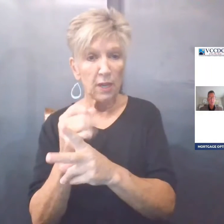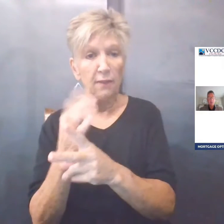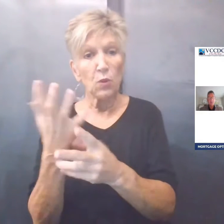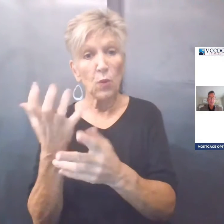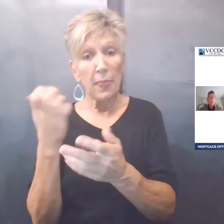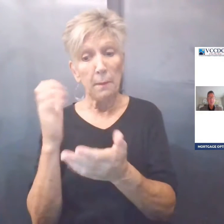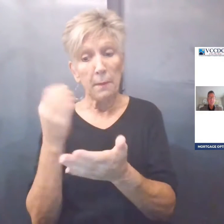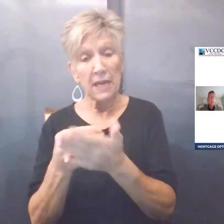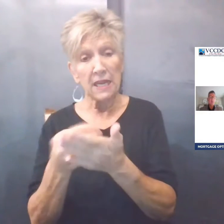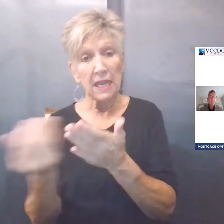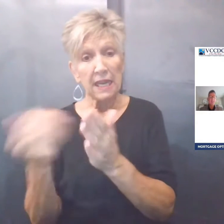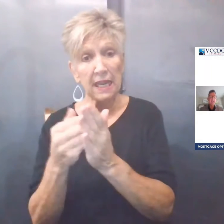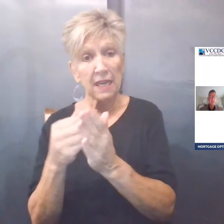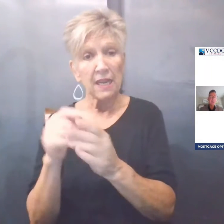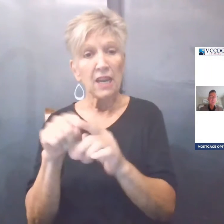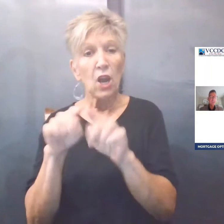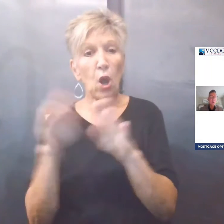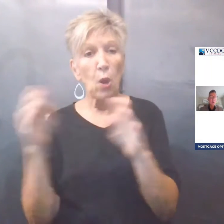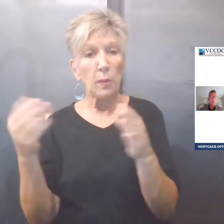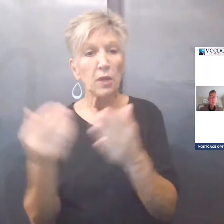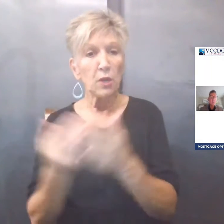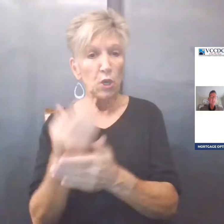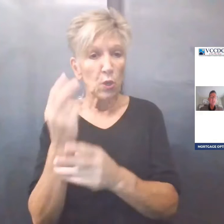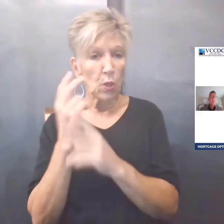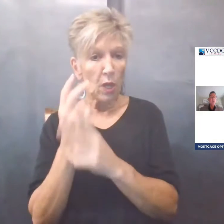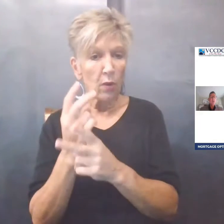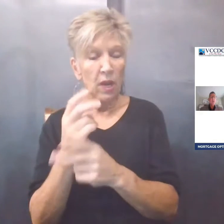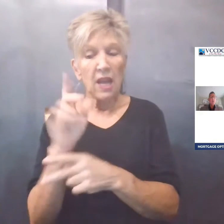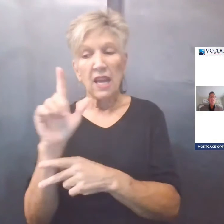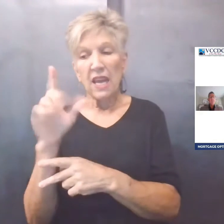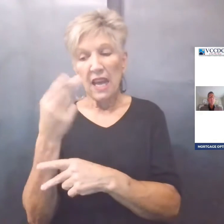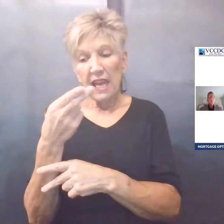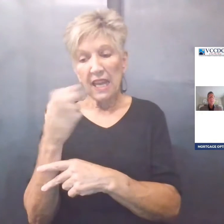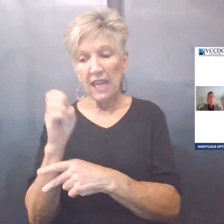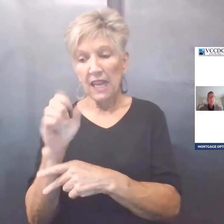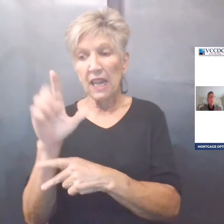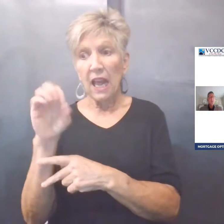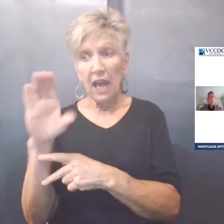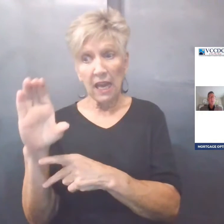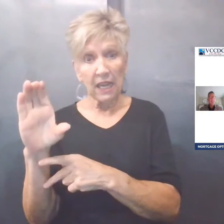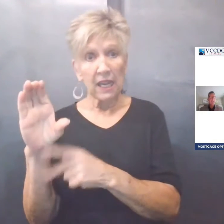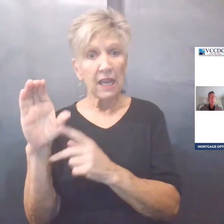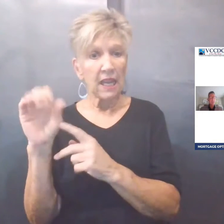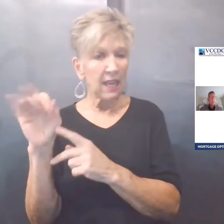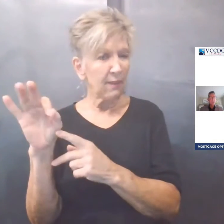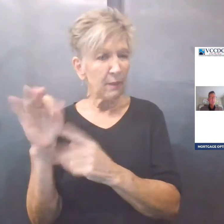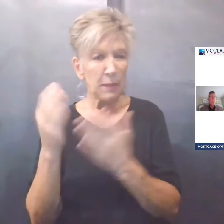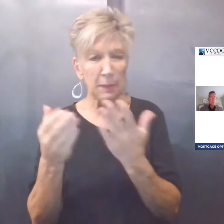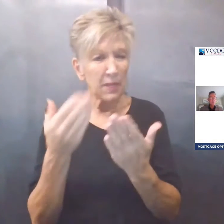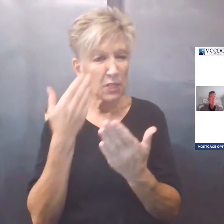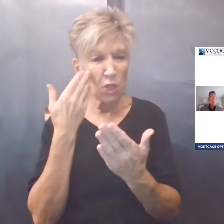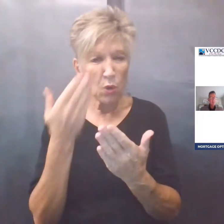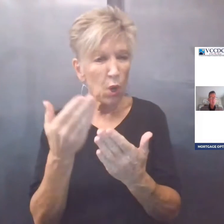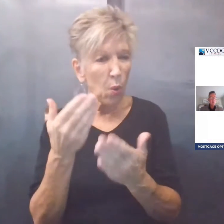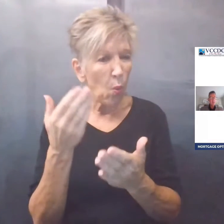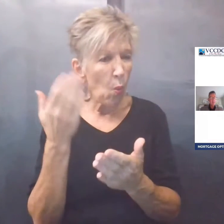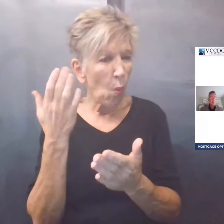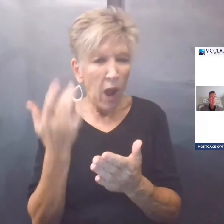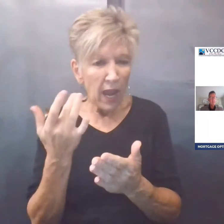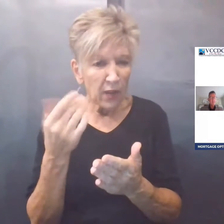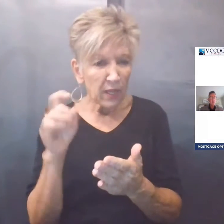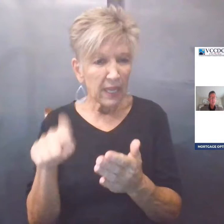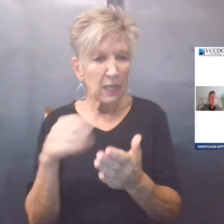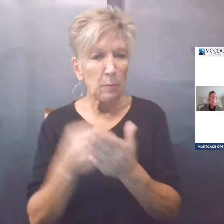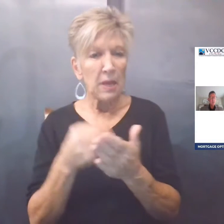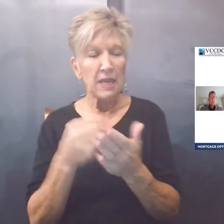up a new loan. So the one thing that I will say about the Heloc is if you maybe don't know exactly what you need those funds for at the